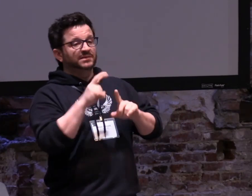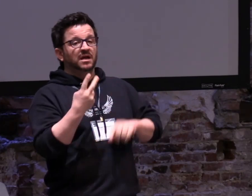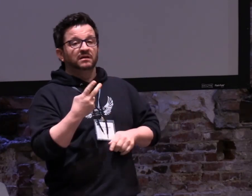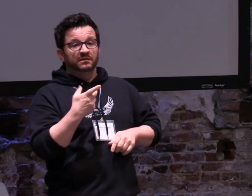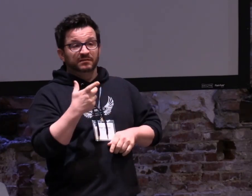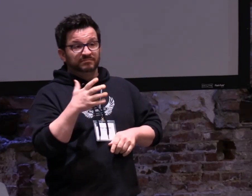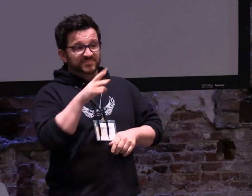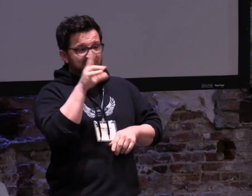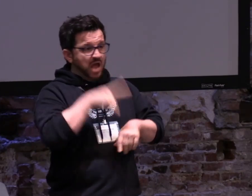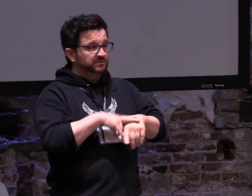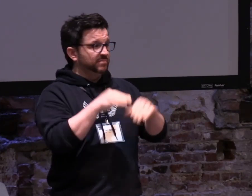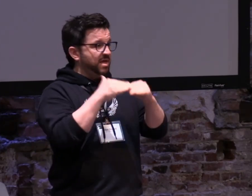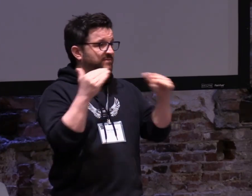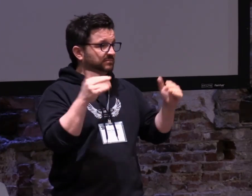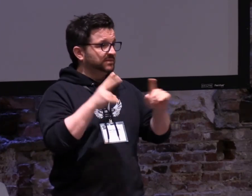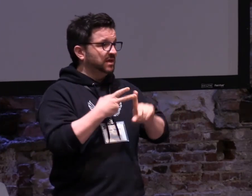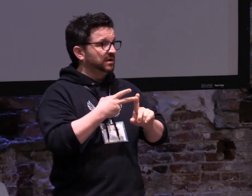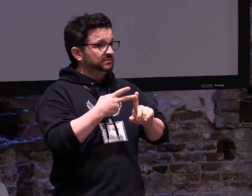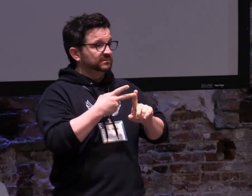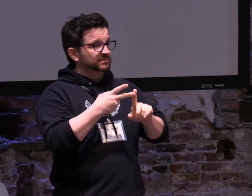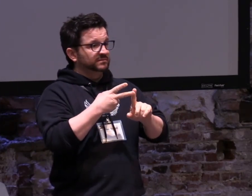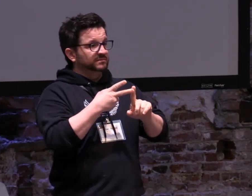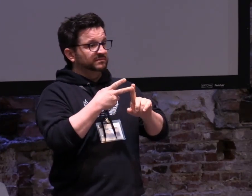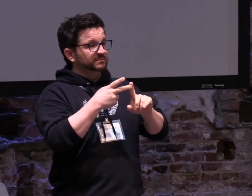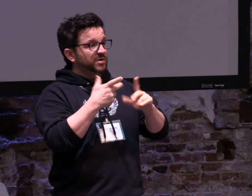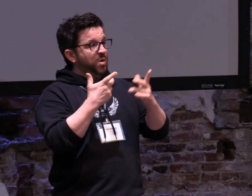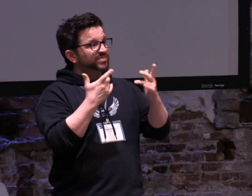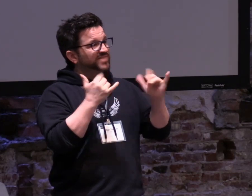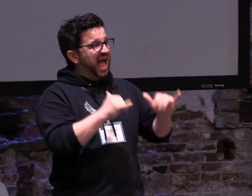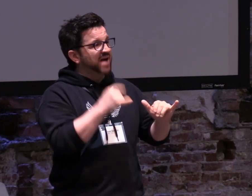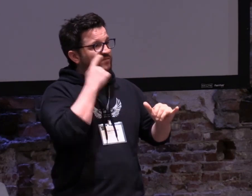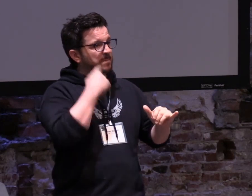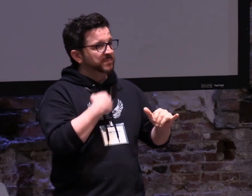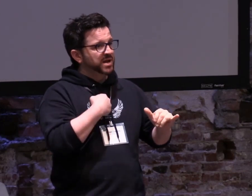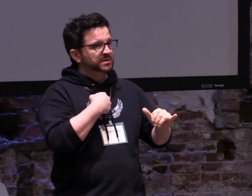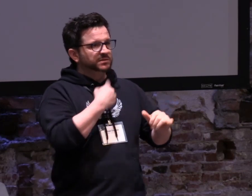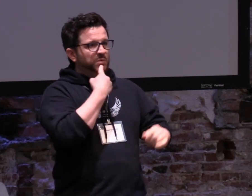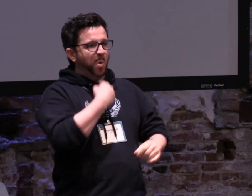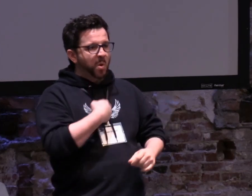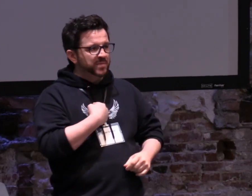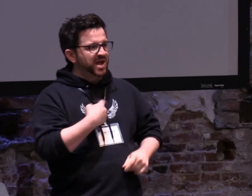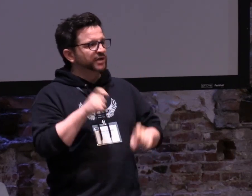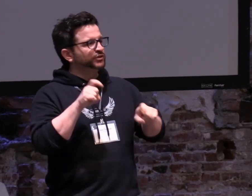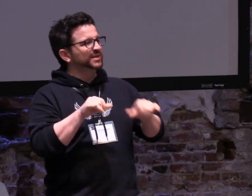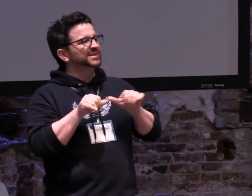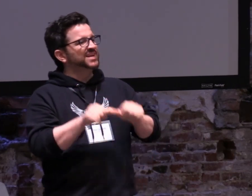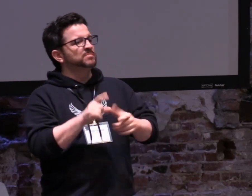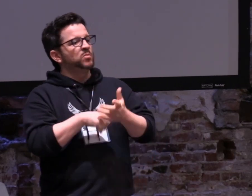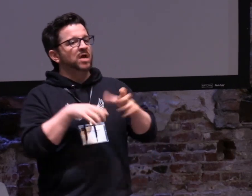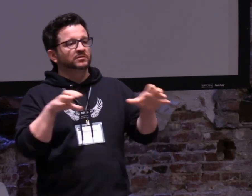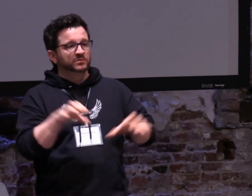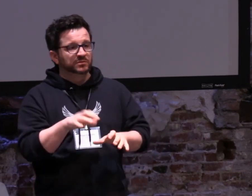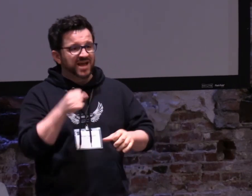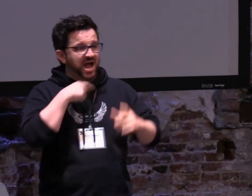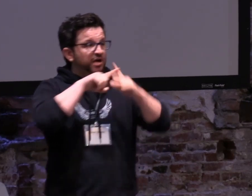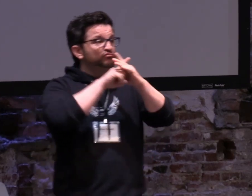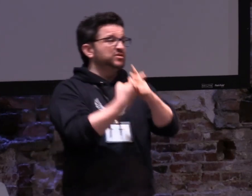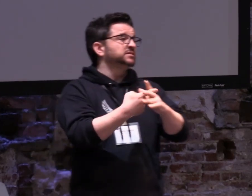And I got to second place, to the top level. And that, for me, told me of the